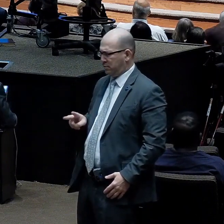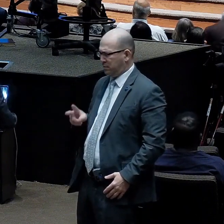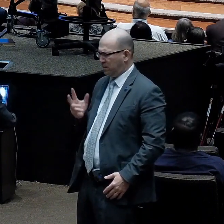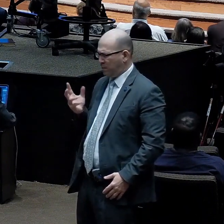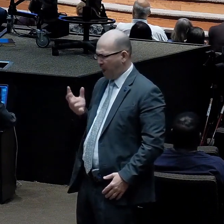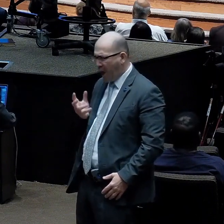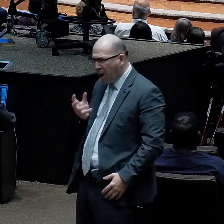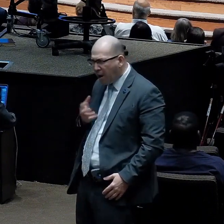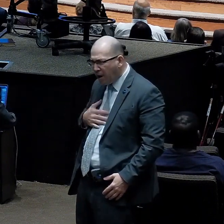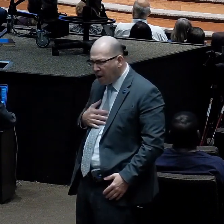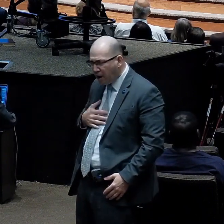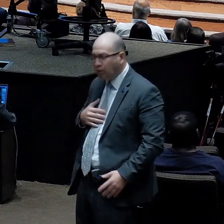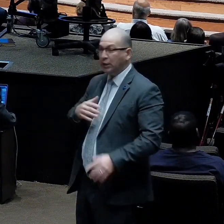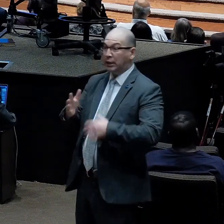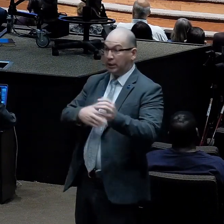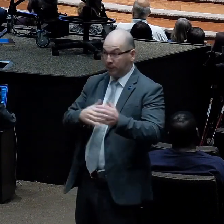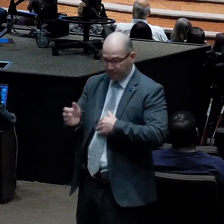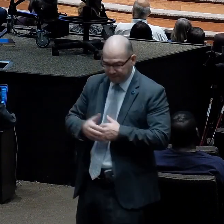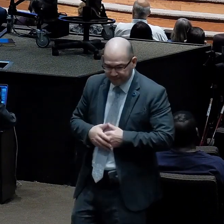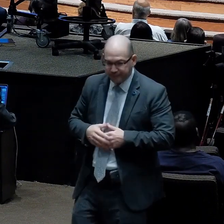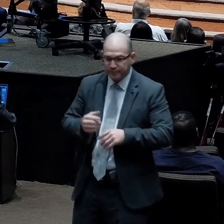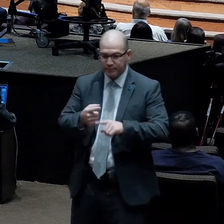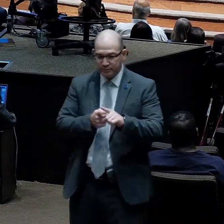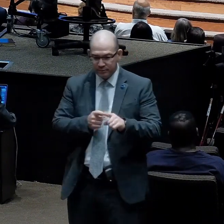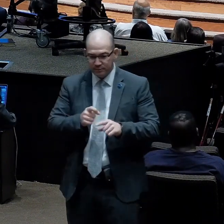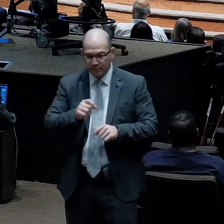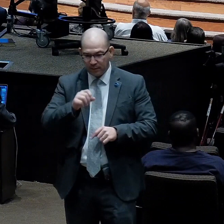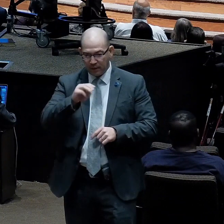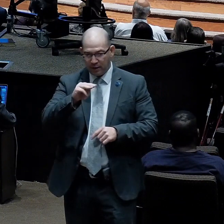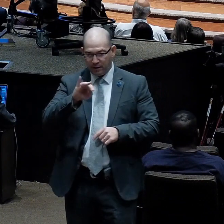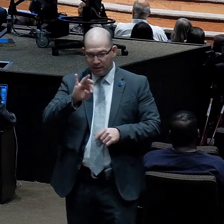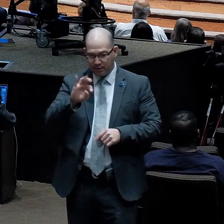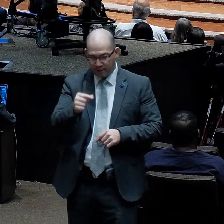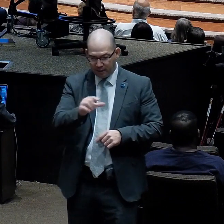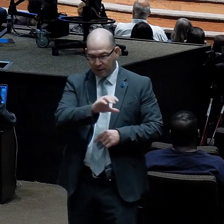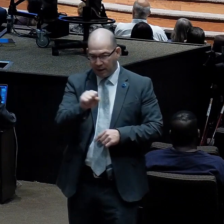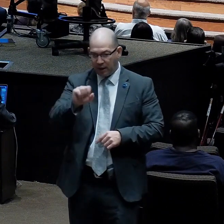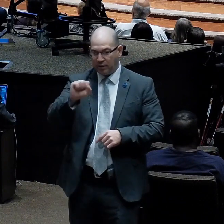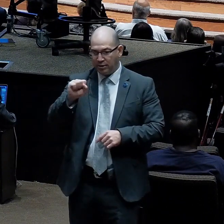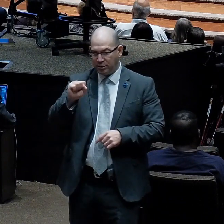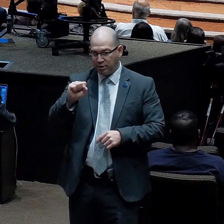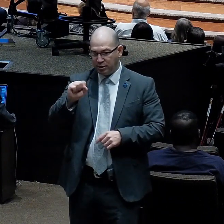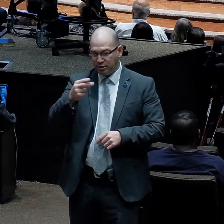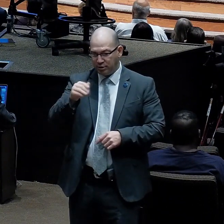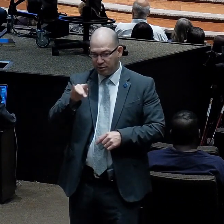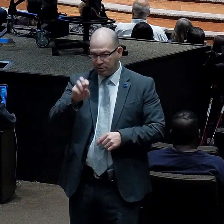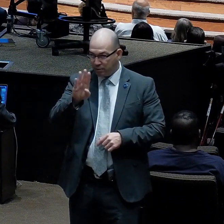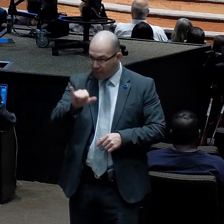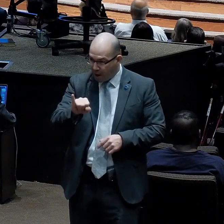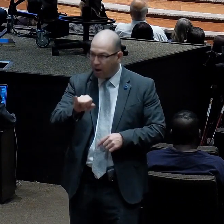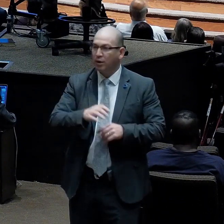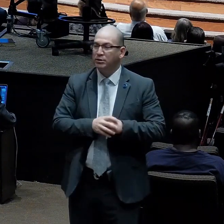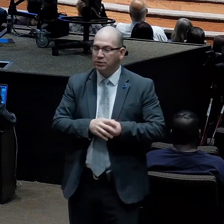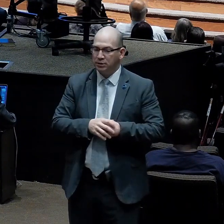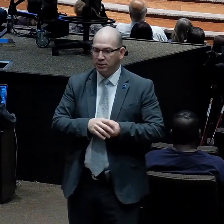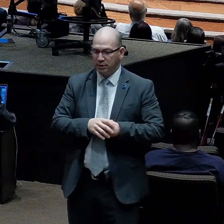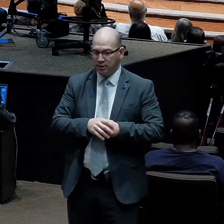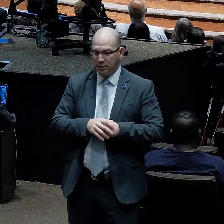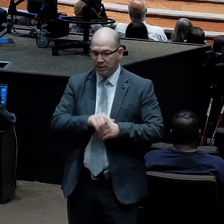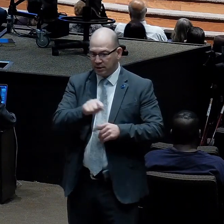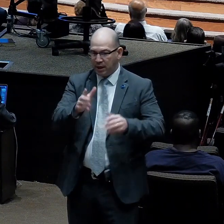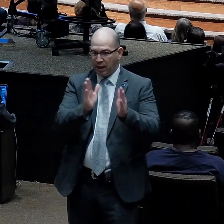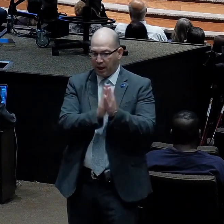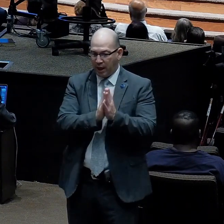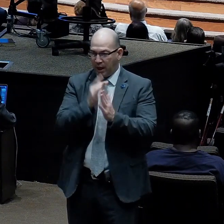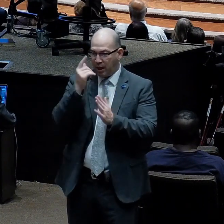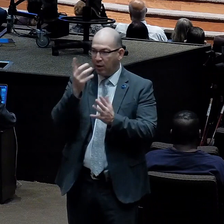So here comes a letter from Ning and Shimri. And Ning and Shimri were asking admittance to West Coast